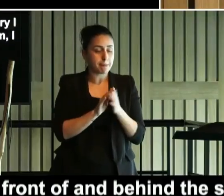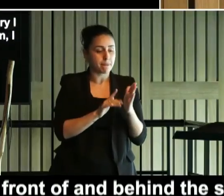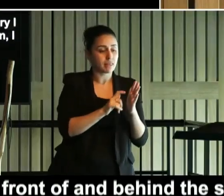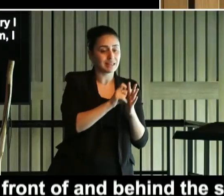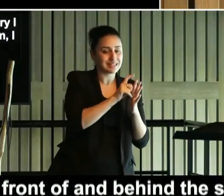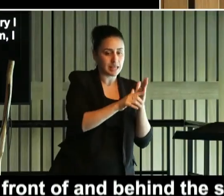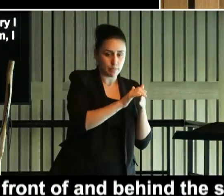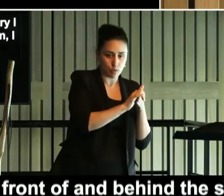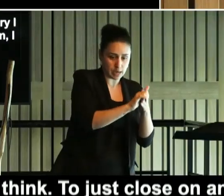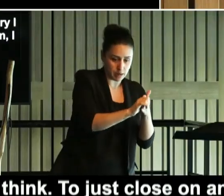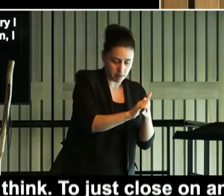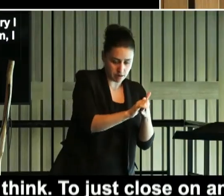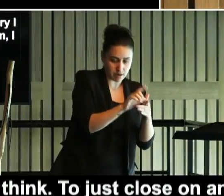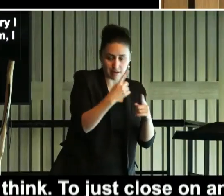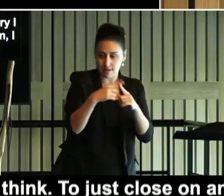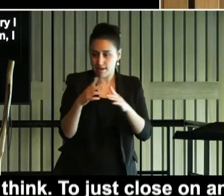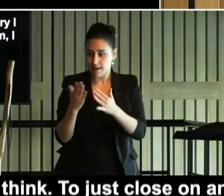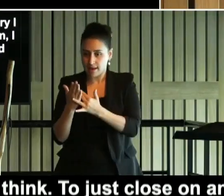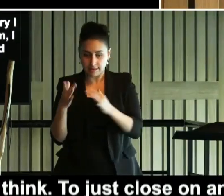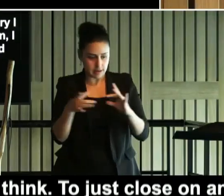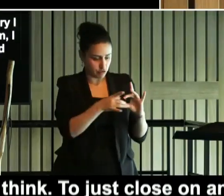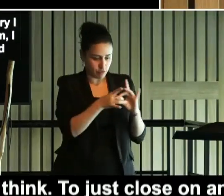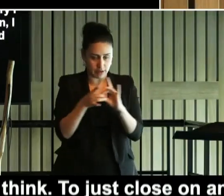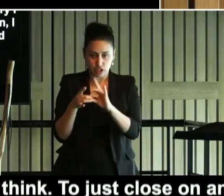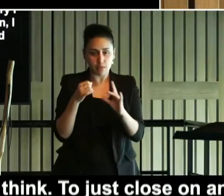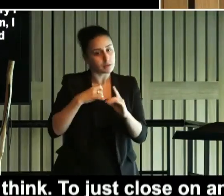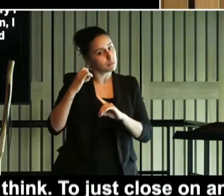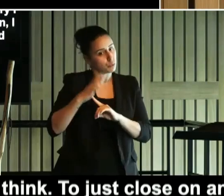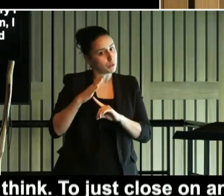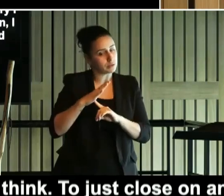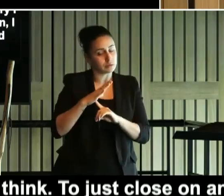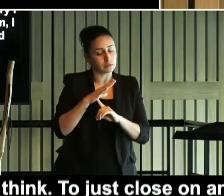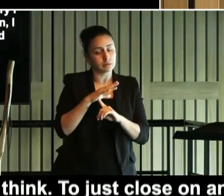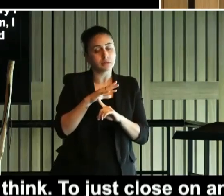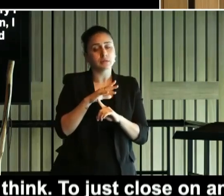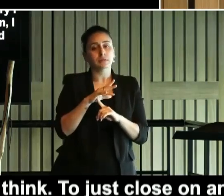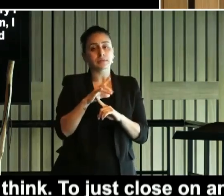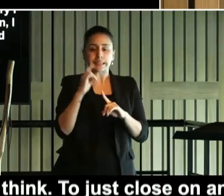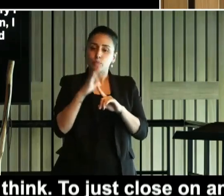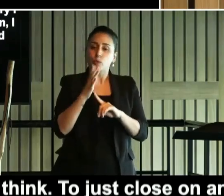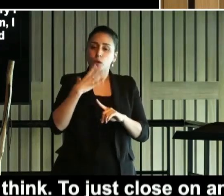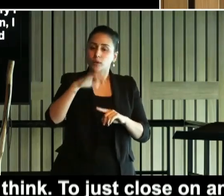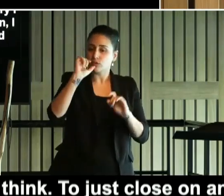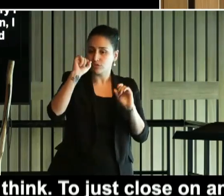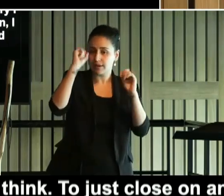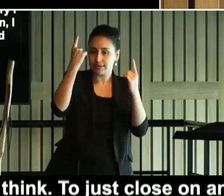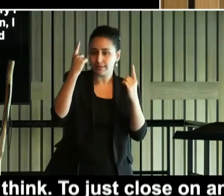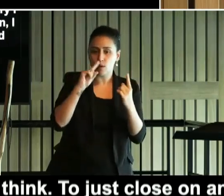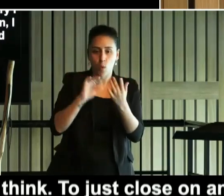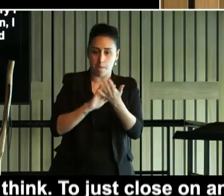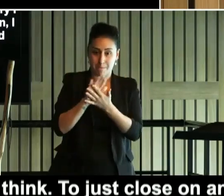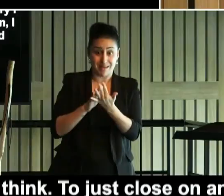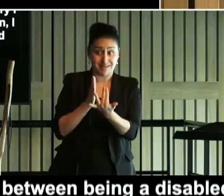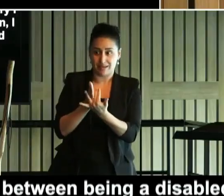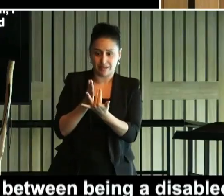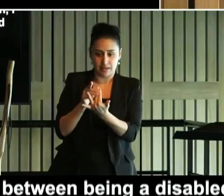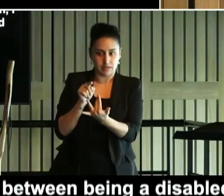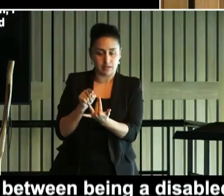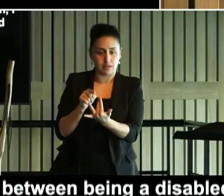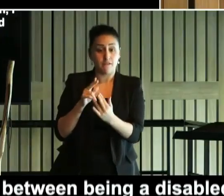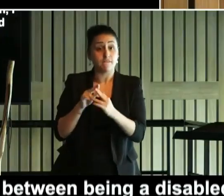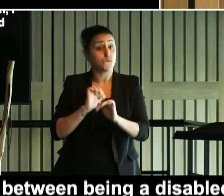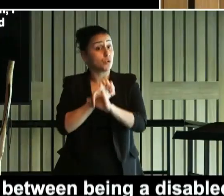being a disabled leader and access is incredibly important. It's important to understand what access is in